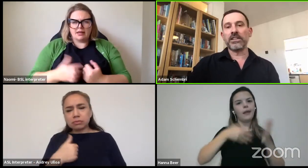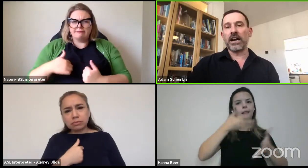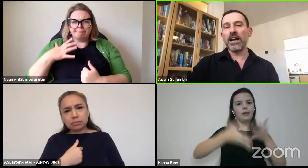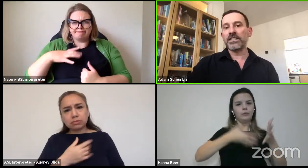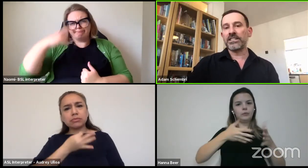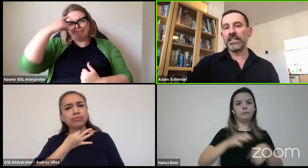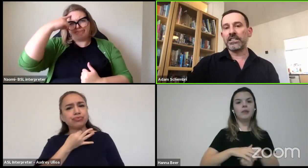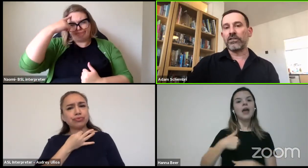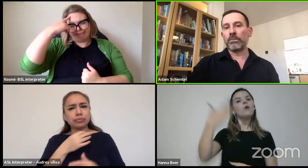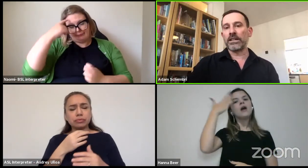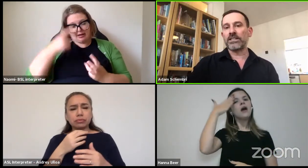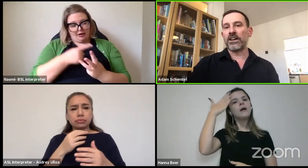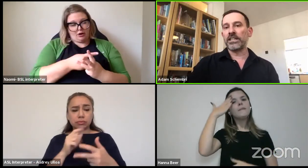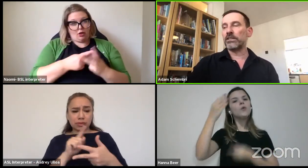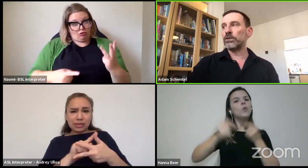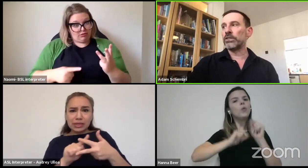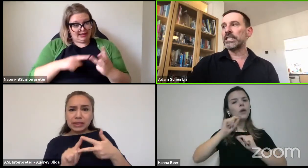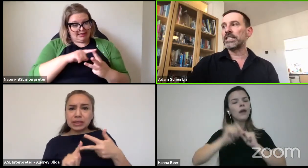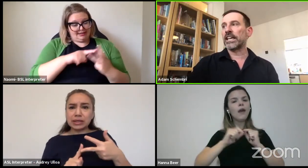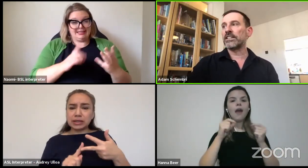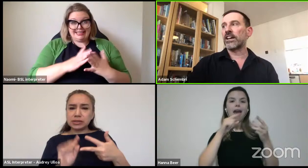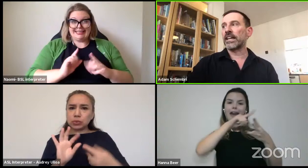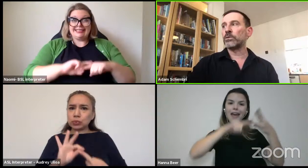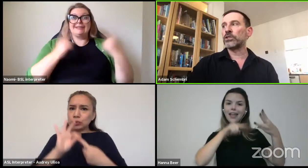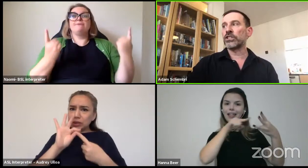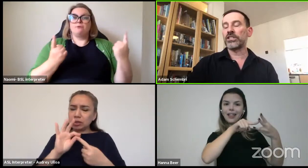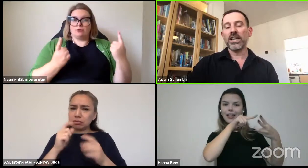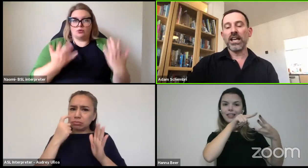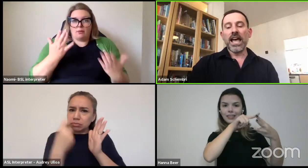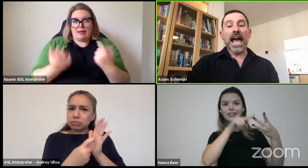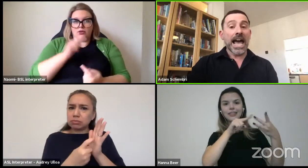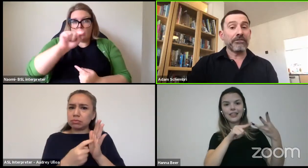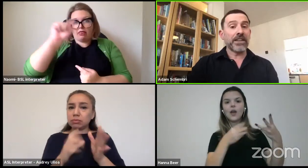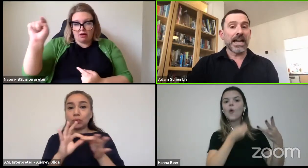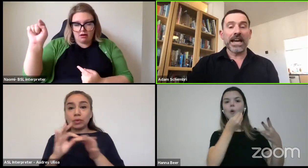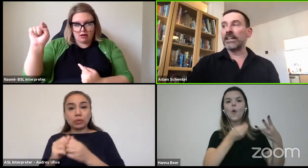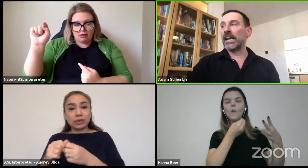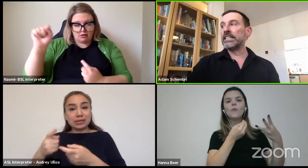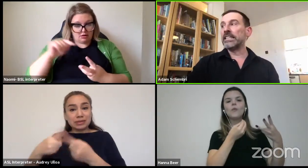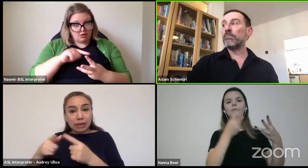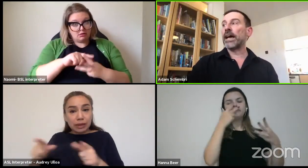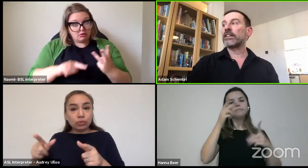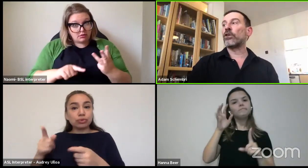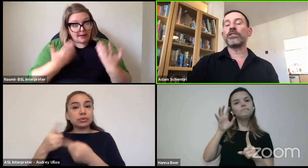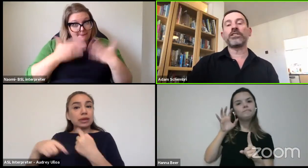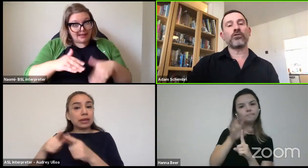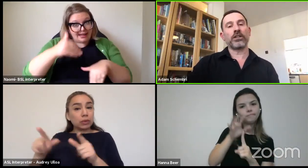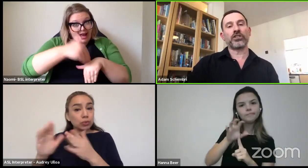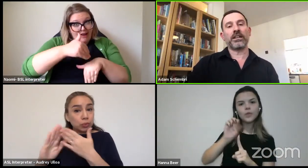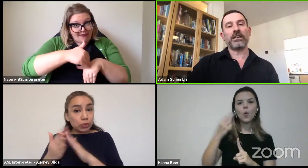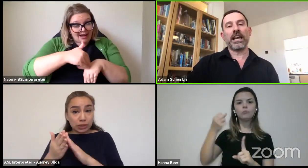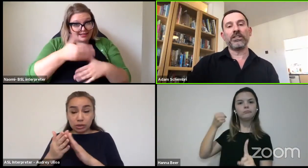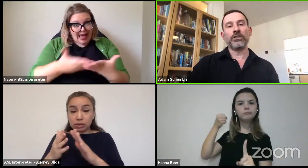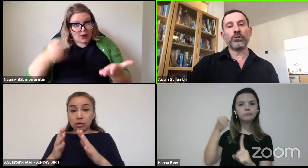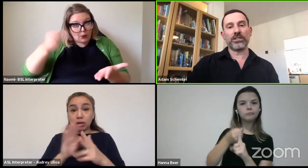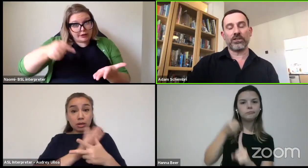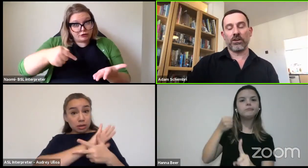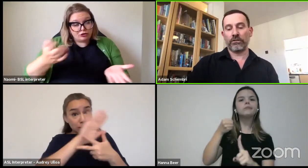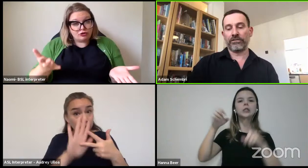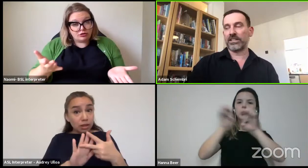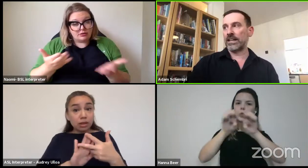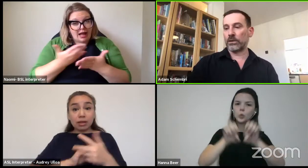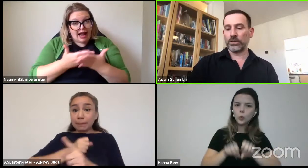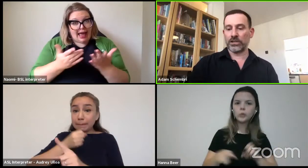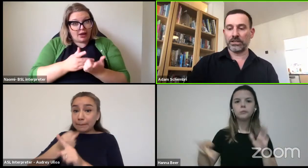things that are distinctive about signing communities and sign languages, have they had any impact on the structure and the use